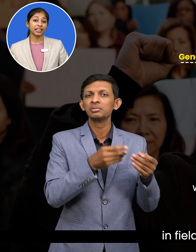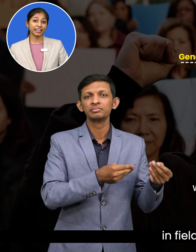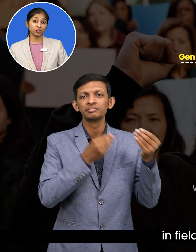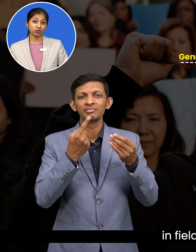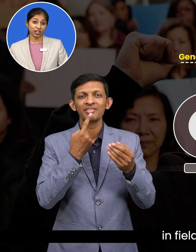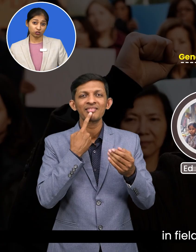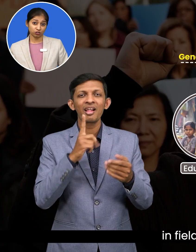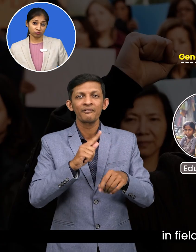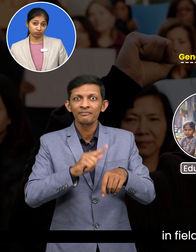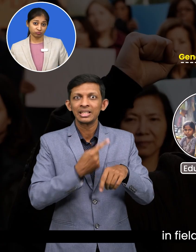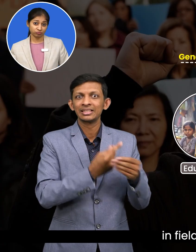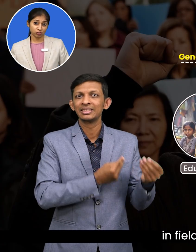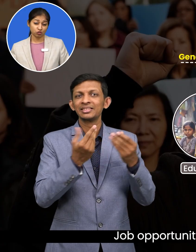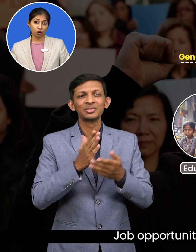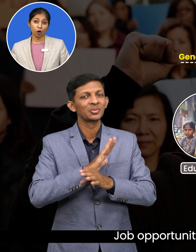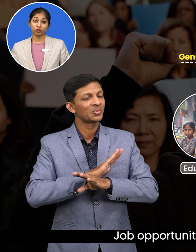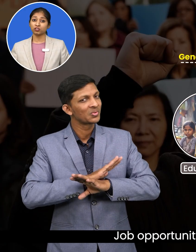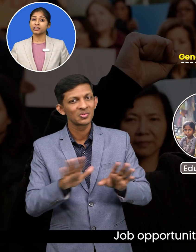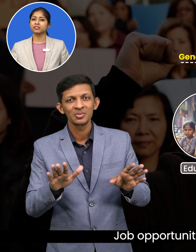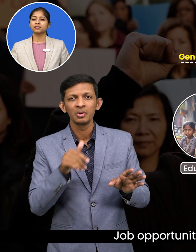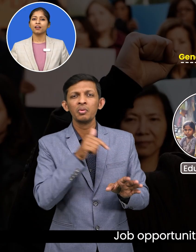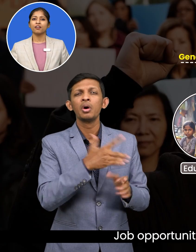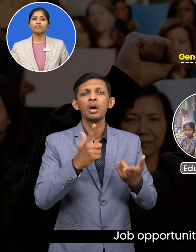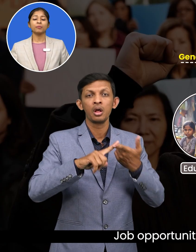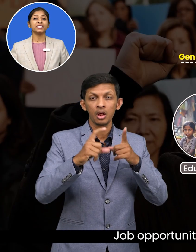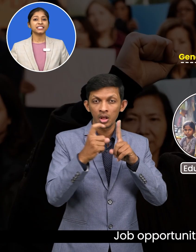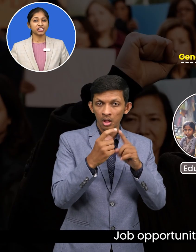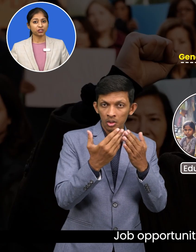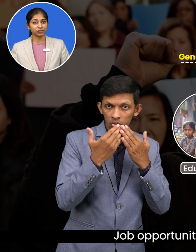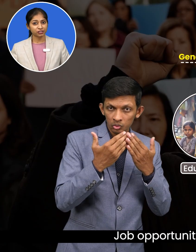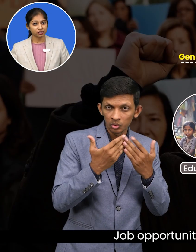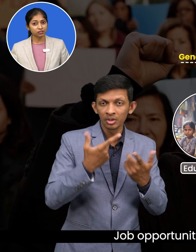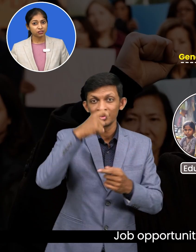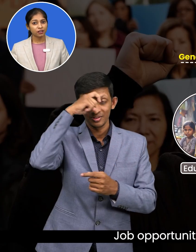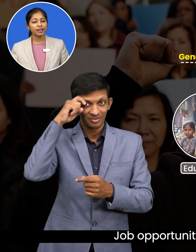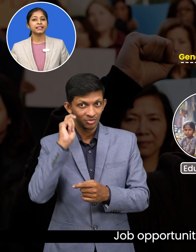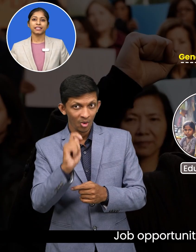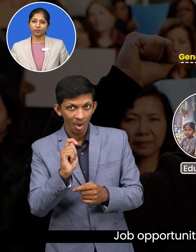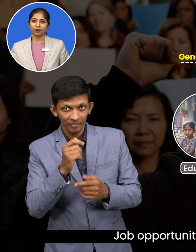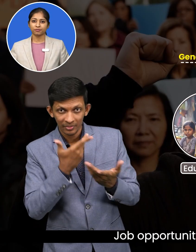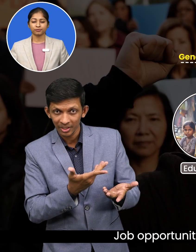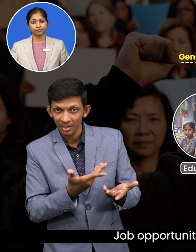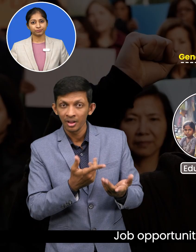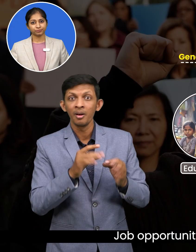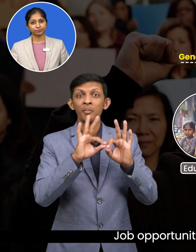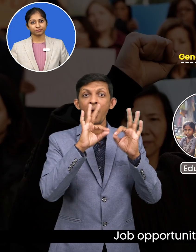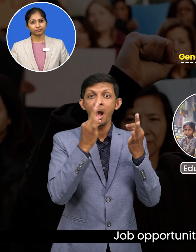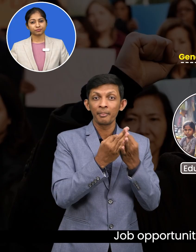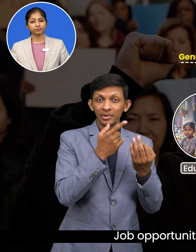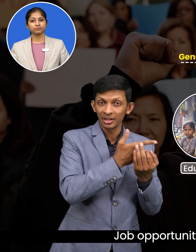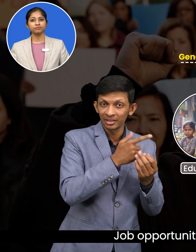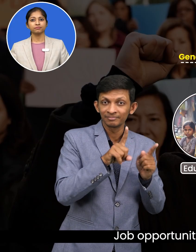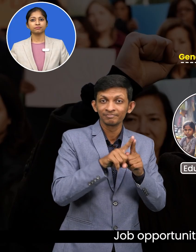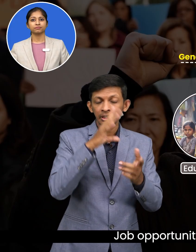fields like education, job opportunities, family decisions, etc.